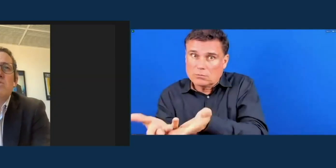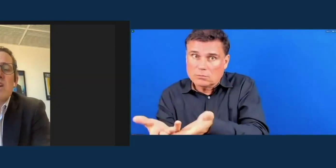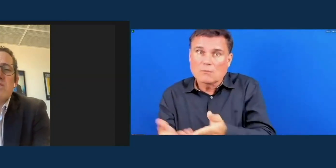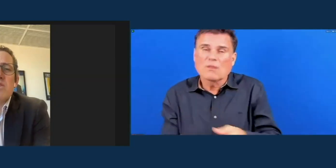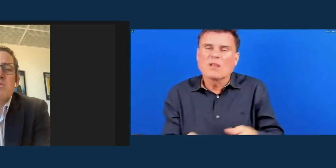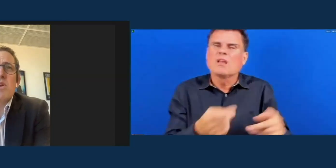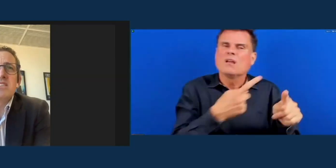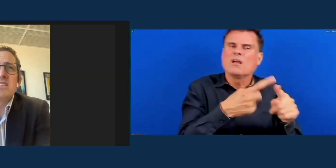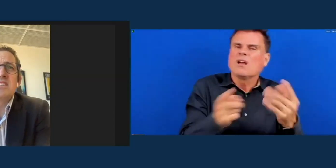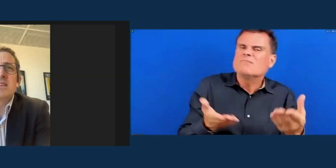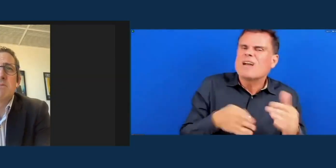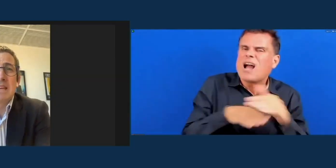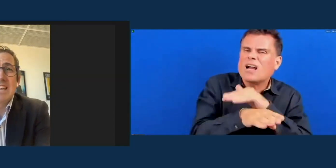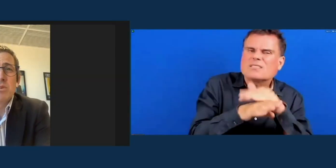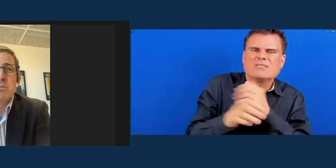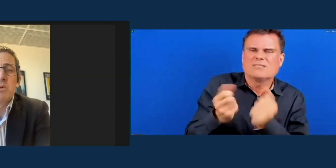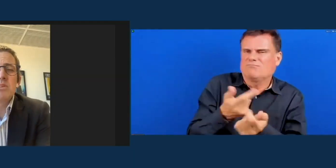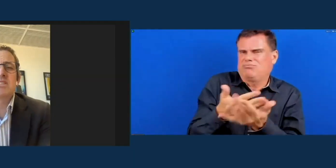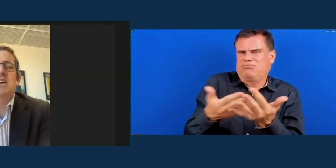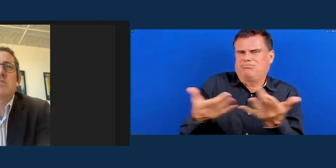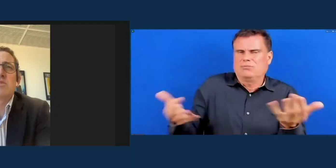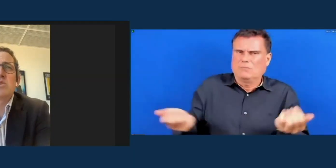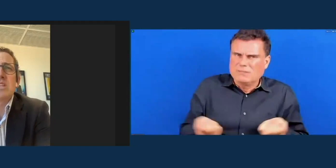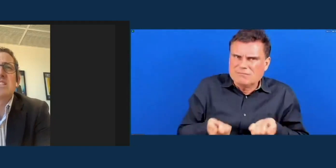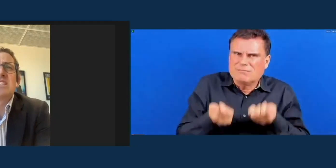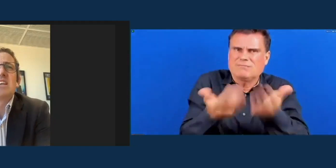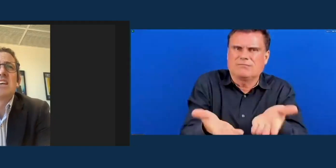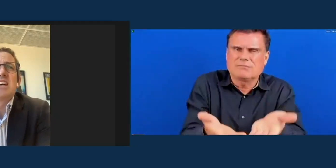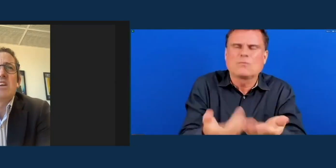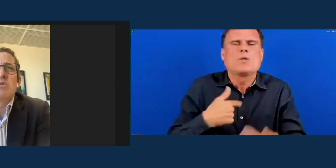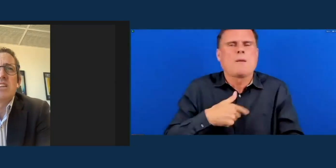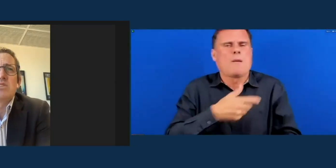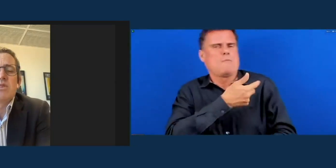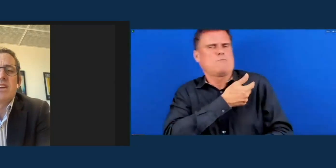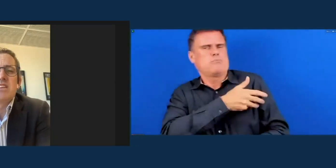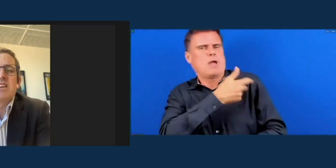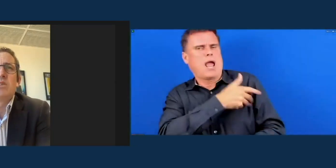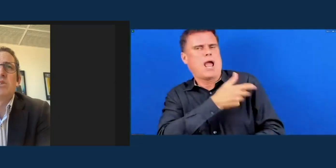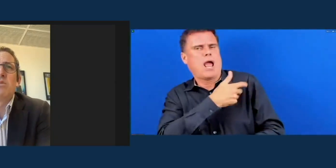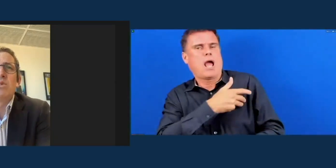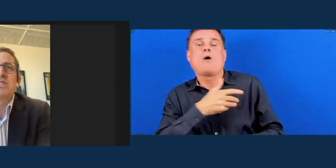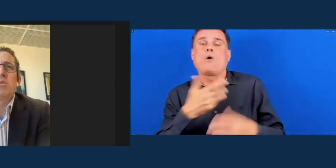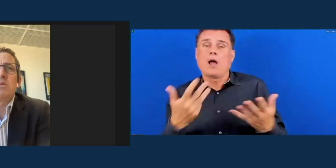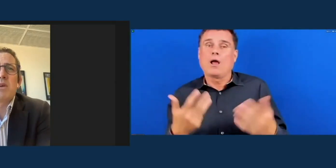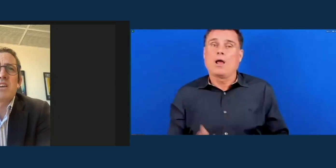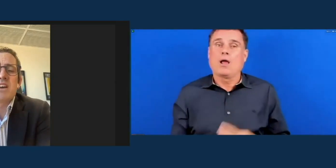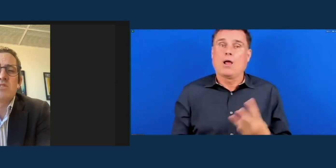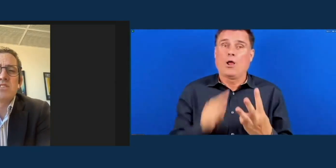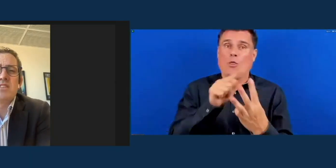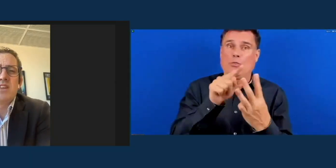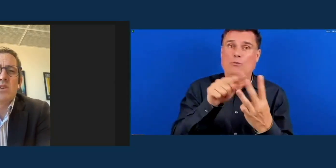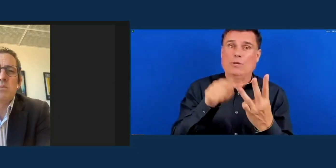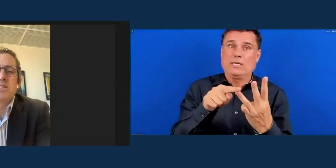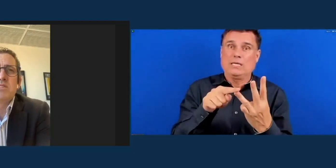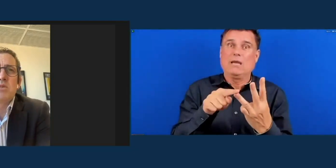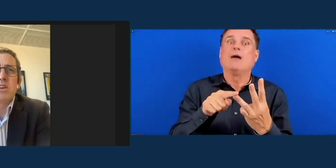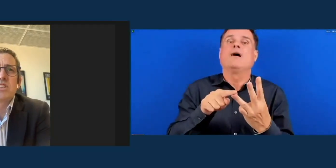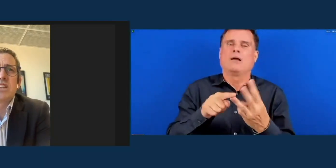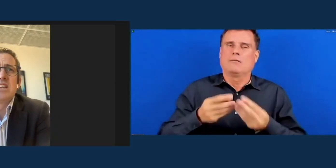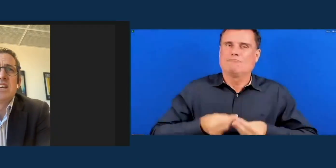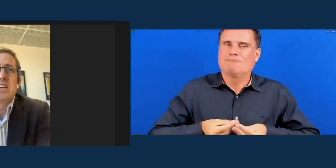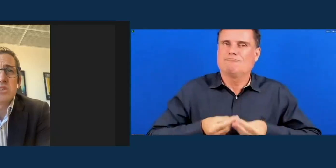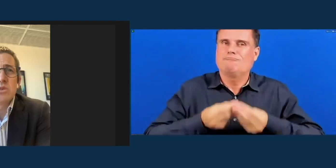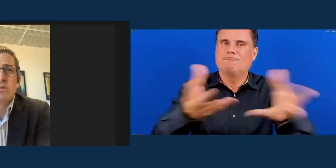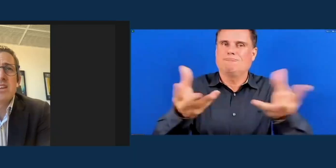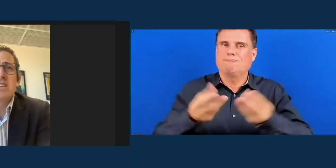proud that round 3 prizes, Begin with Books, Unrestricted, and Ready to Read, include awards supporting partner countries in the Indo-Pacific